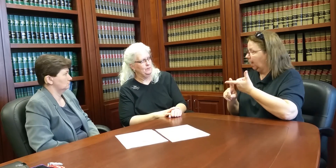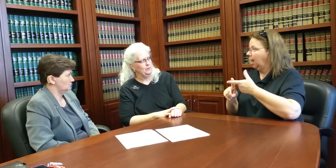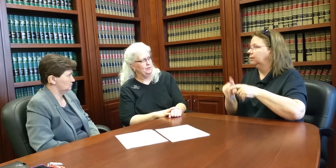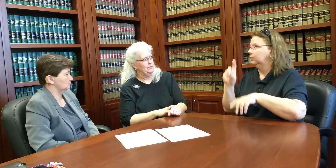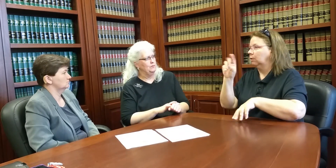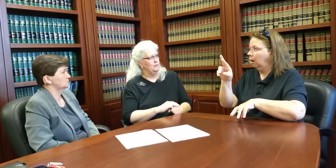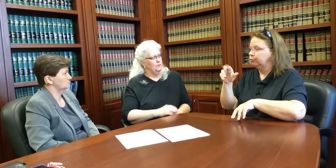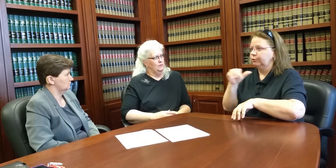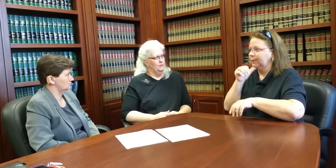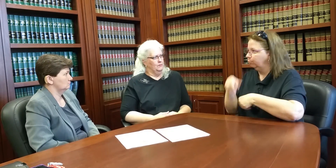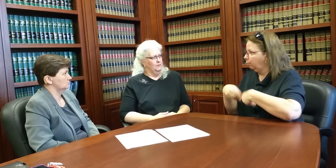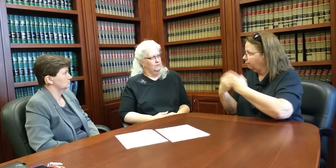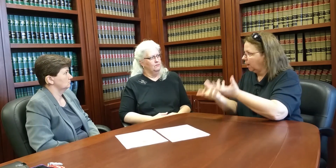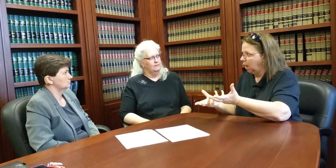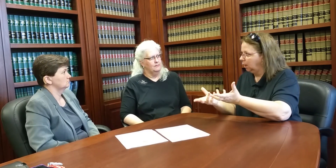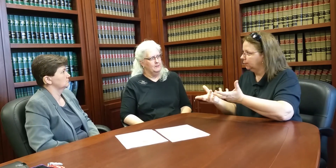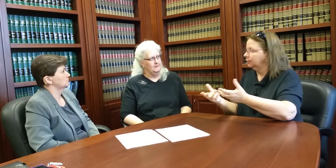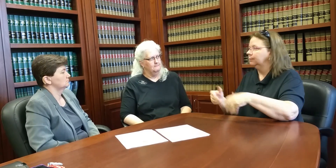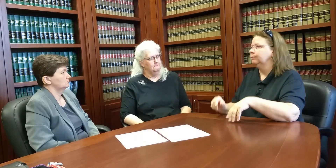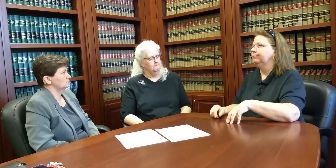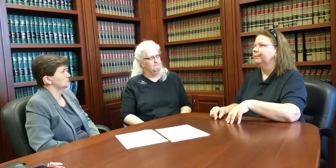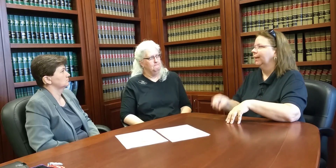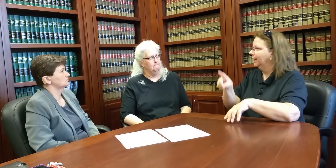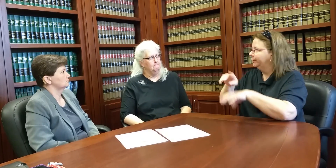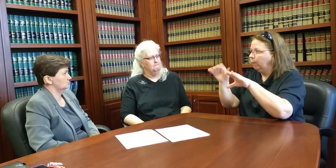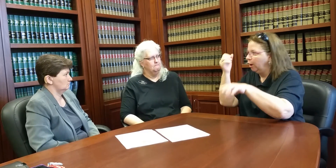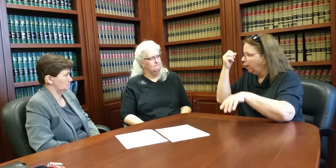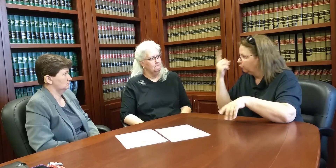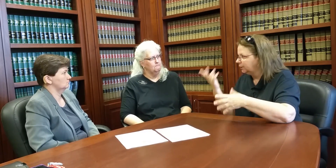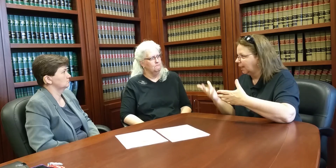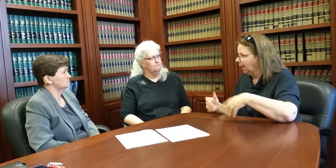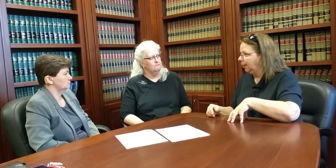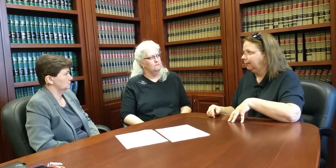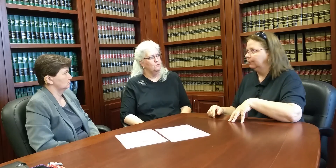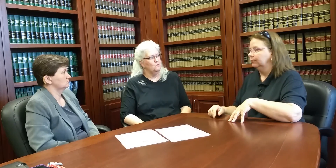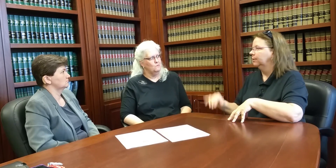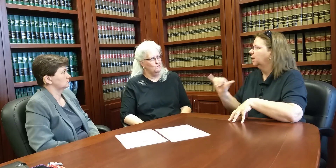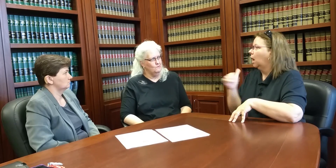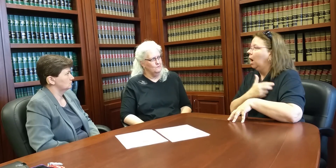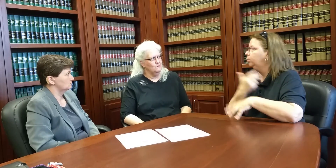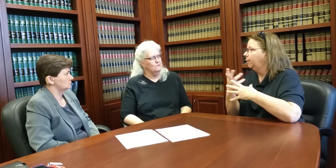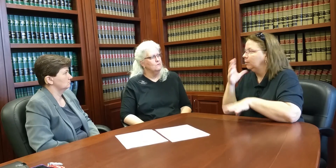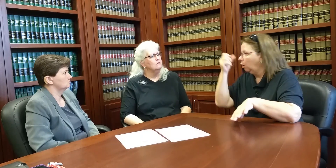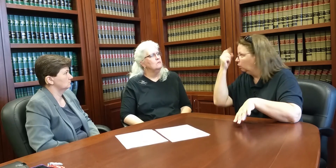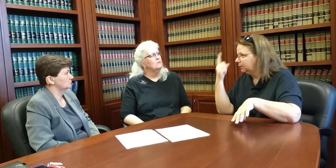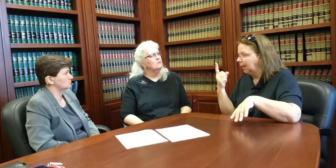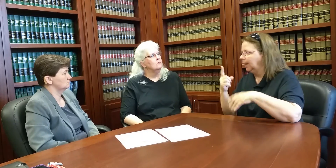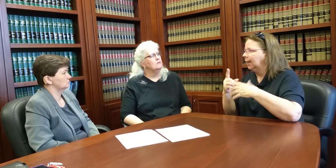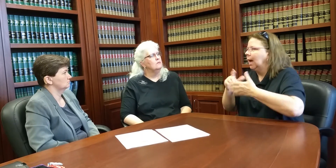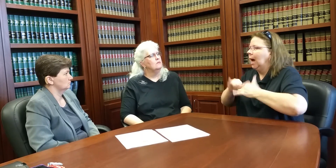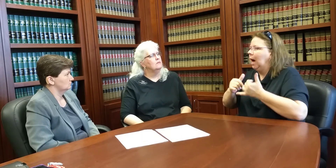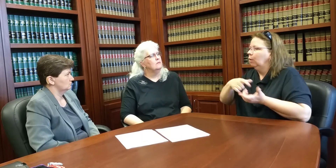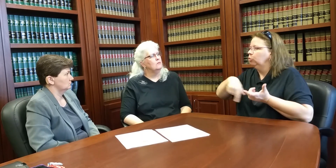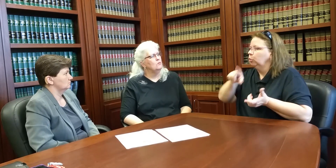Then doctors didn't provide. Don't understand. How can we understand? How do